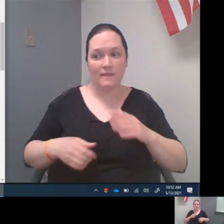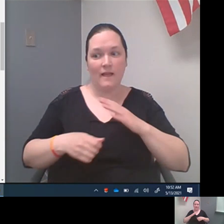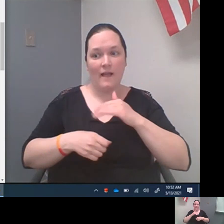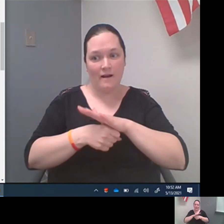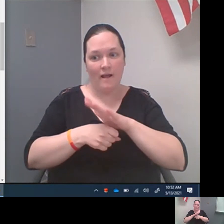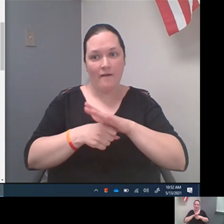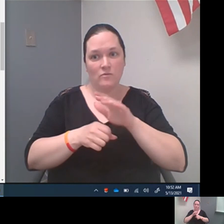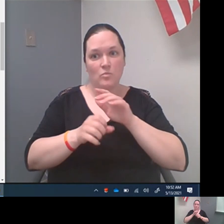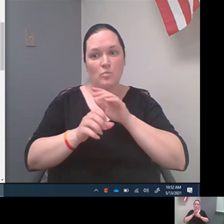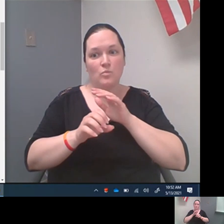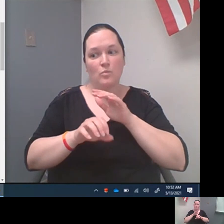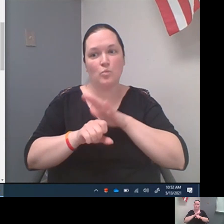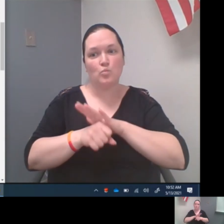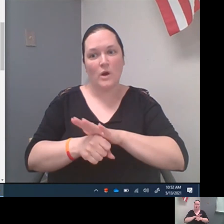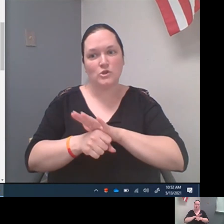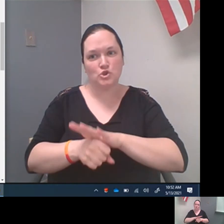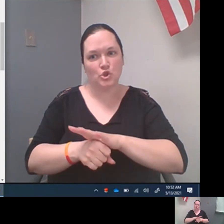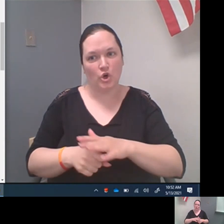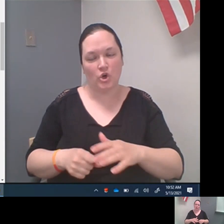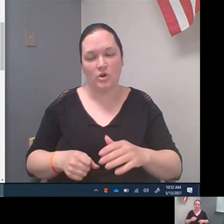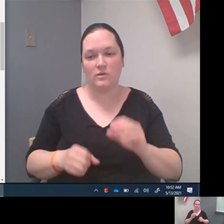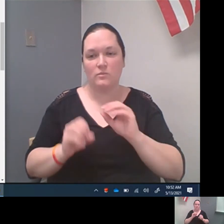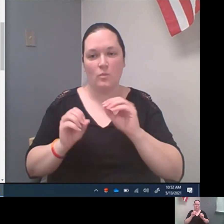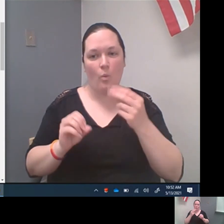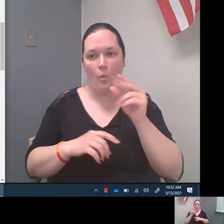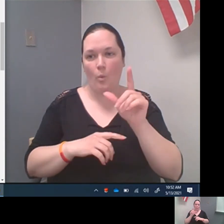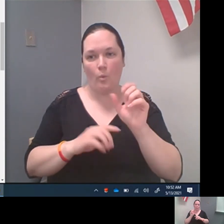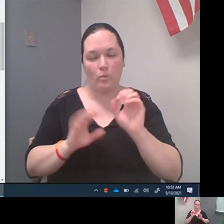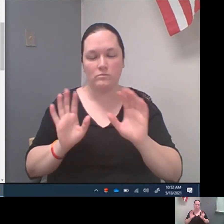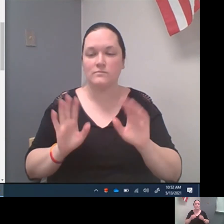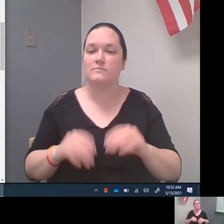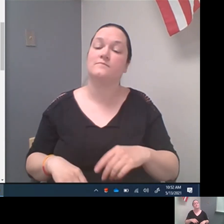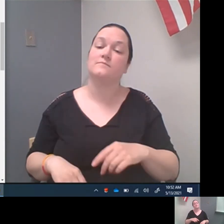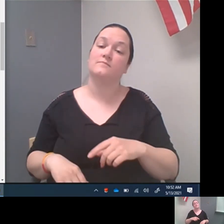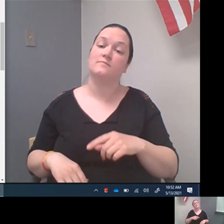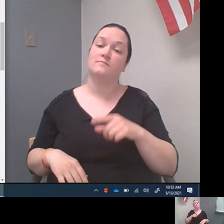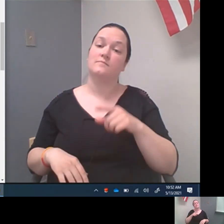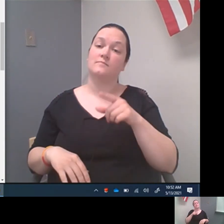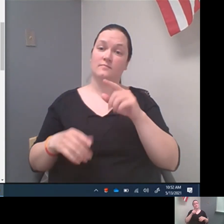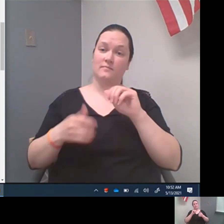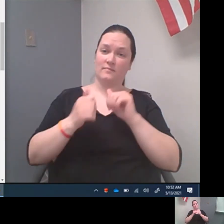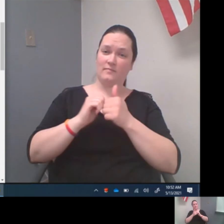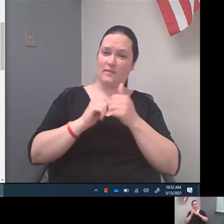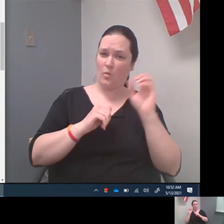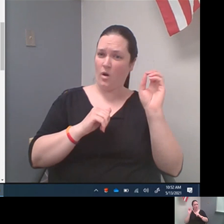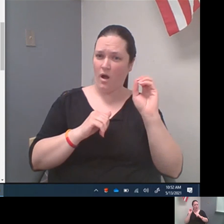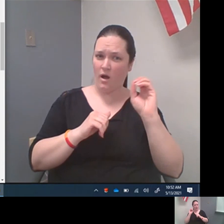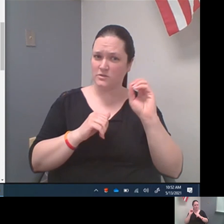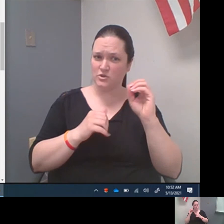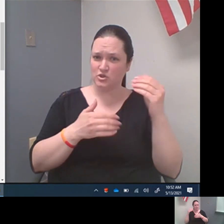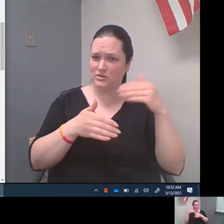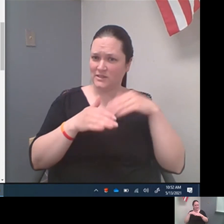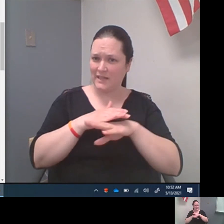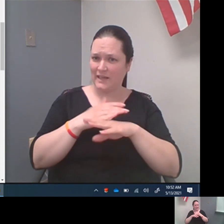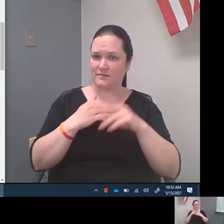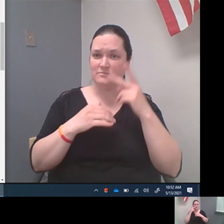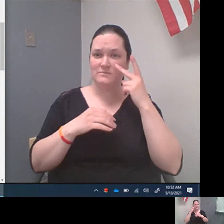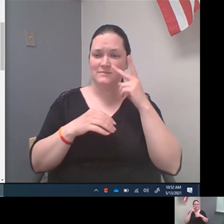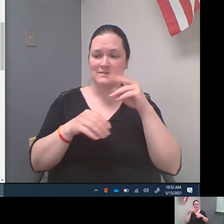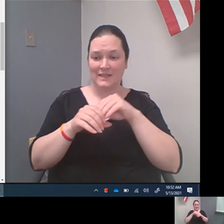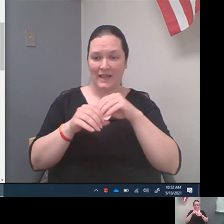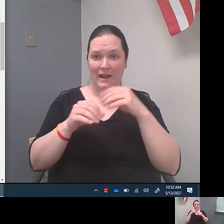so let's get to the level of that oxygen exchange. So how do we get oxygen in? Well, basically, if you were to look here in the capillaries,